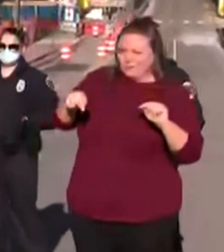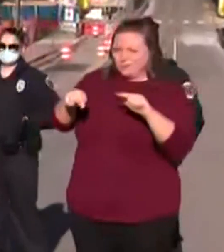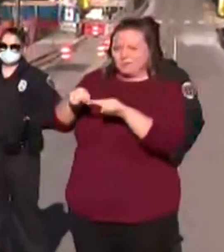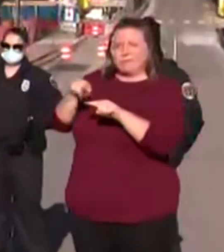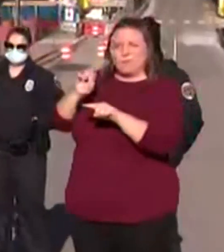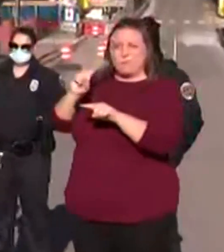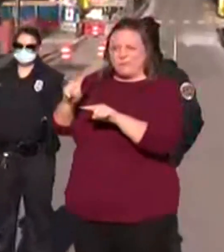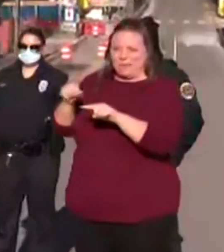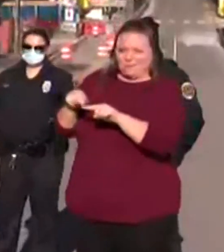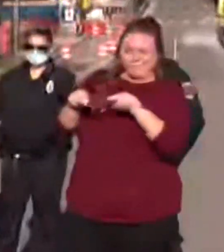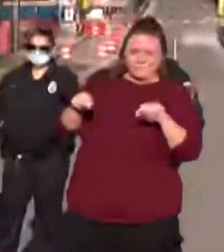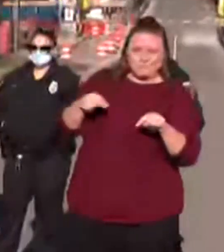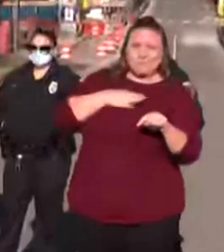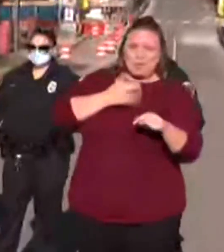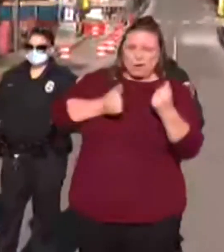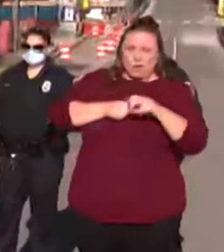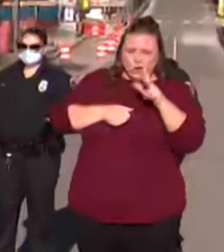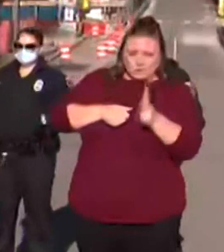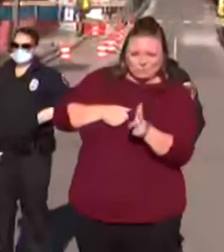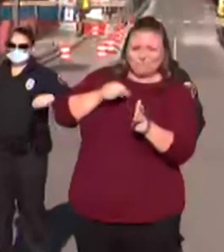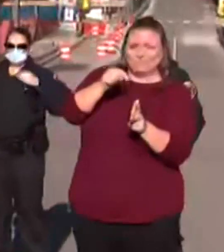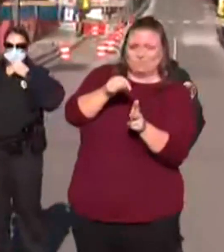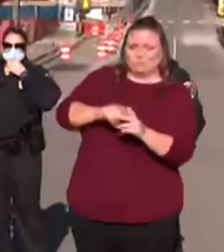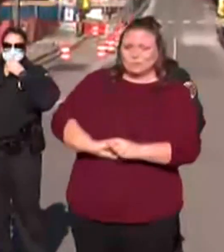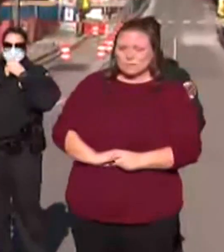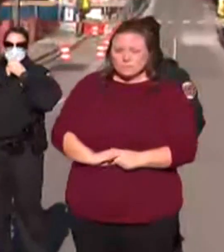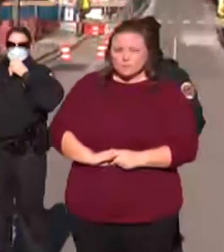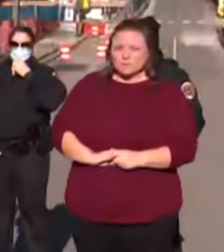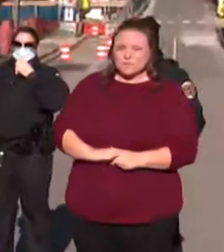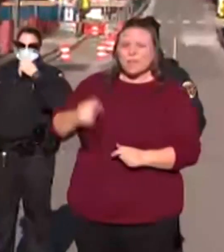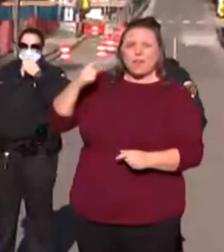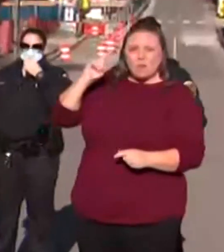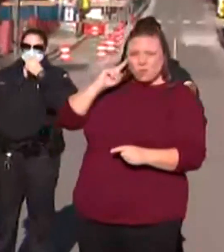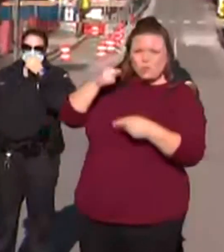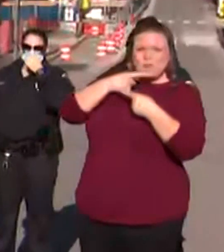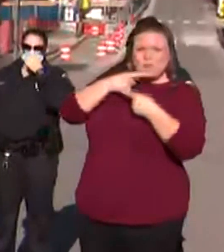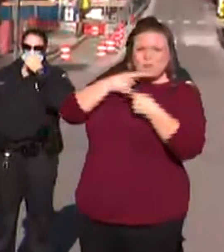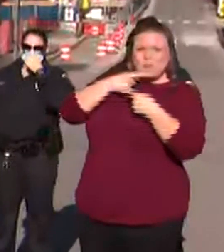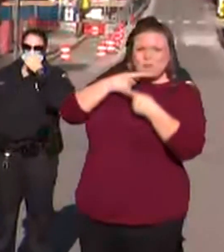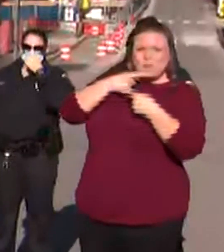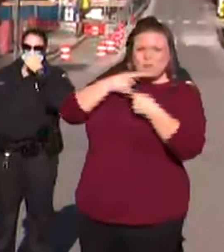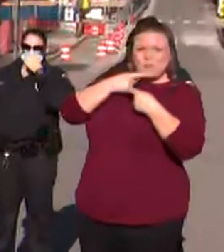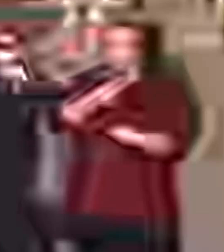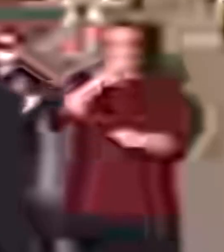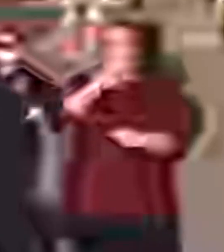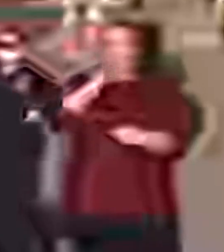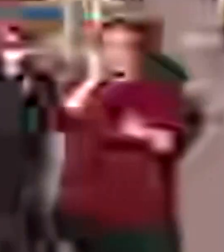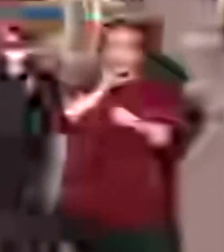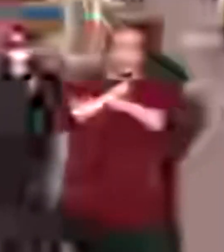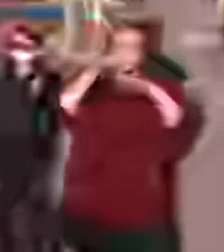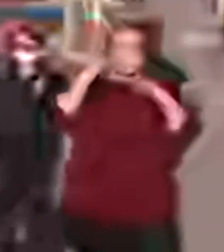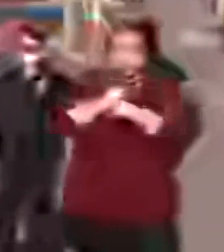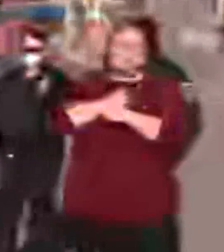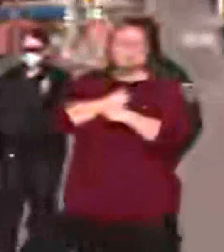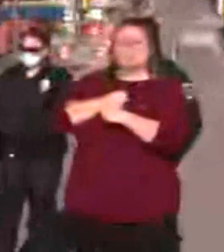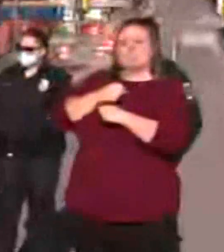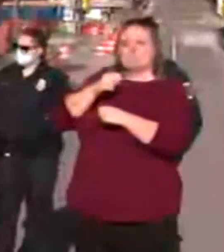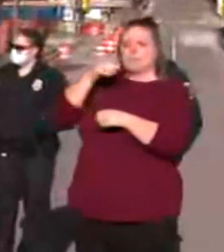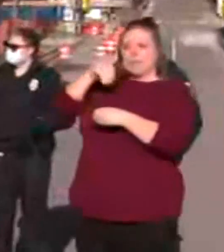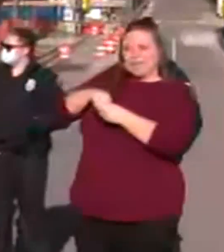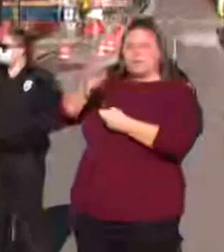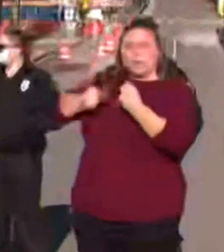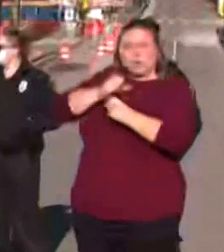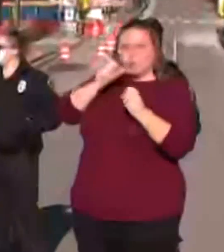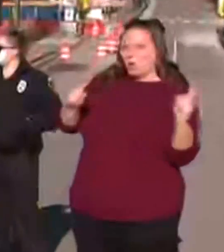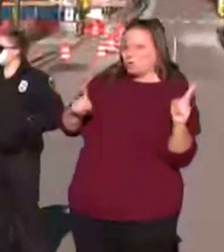RV. Exited my vehicle, heard it making the announcements, essentially telling us there was an explosive device in the vehicle, not to